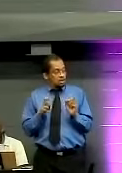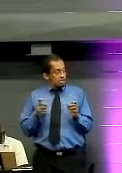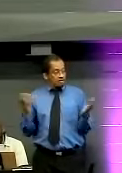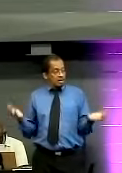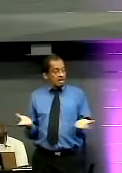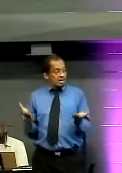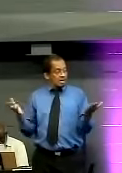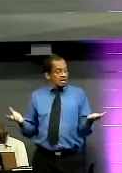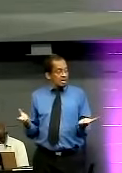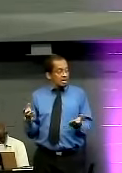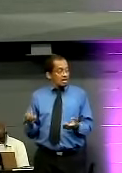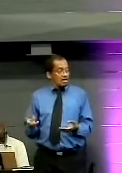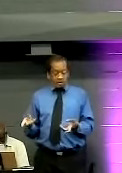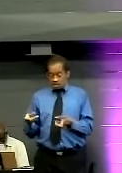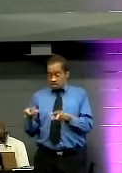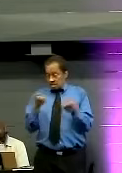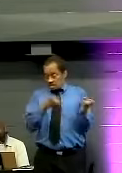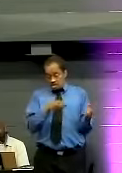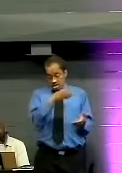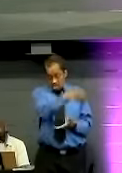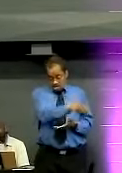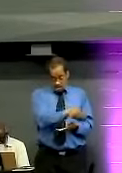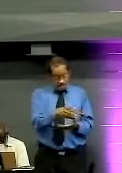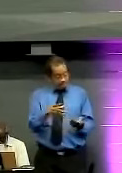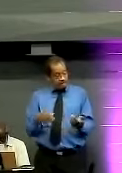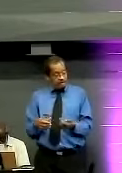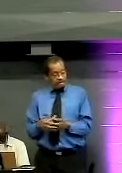If you have it, you want to drop it in the basket, drop it in the basket.